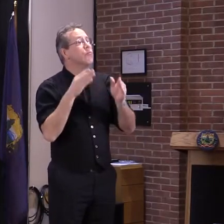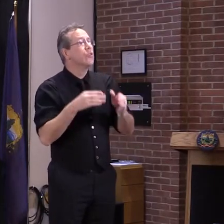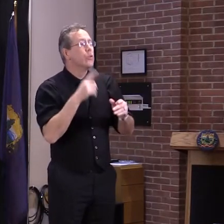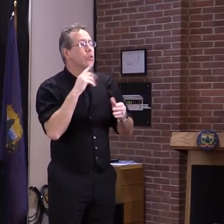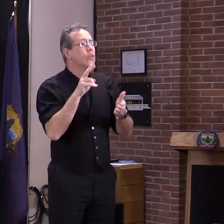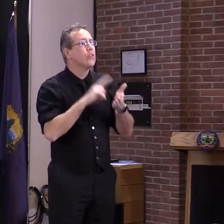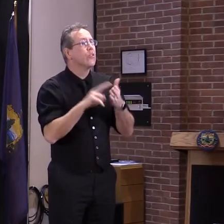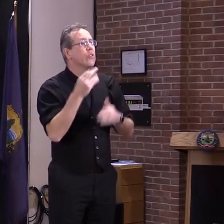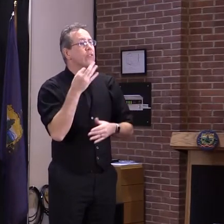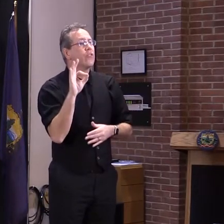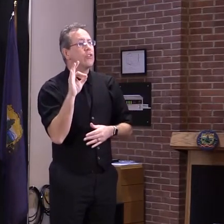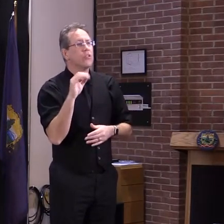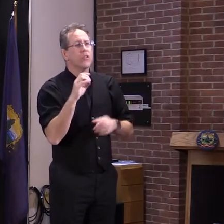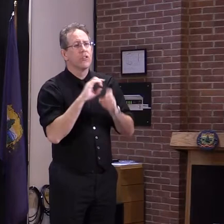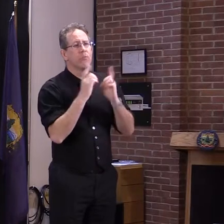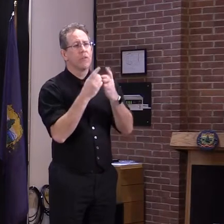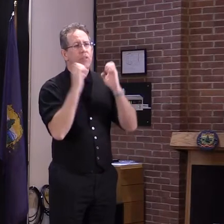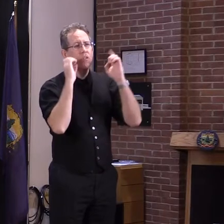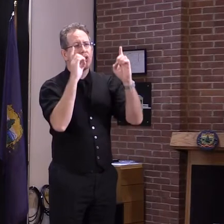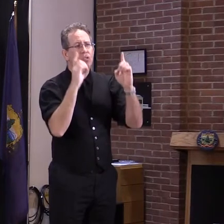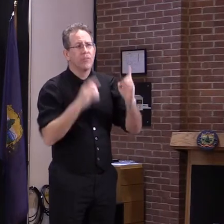French.